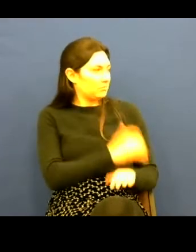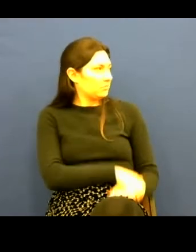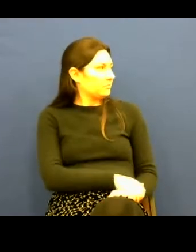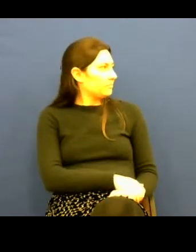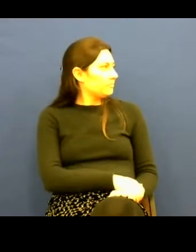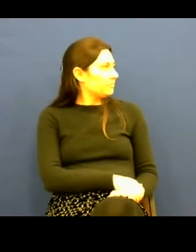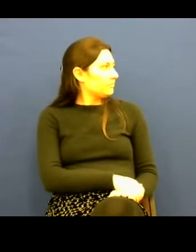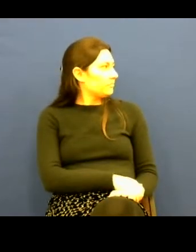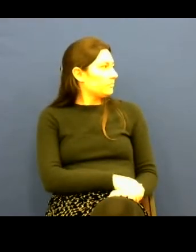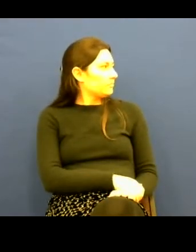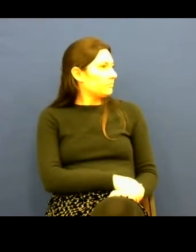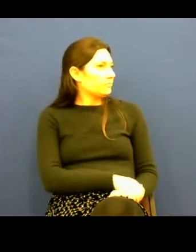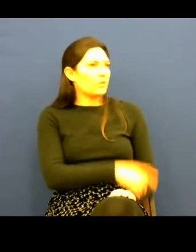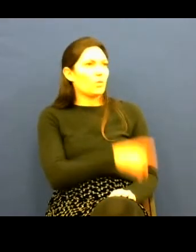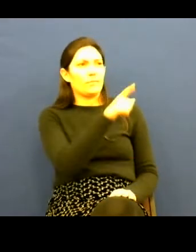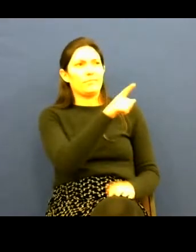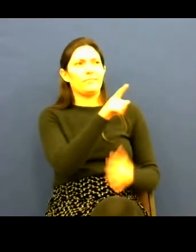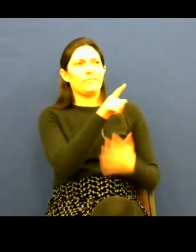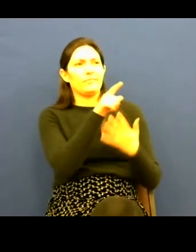Okay, any discussion?